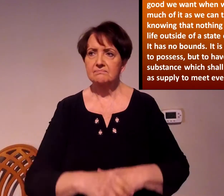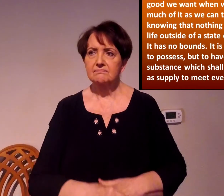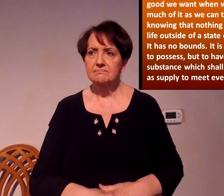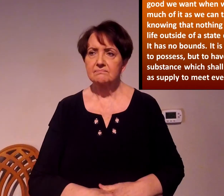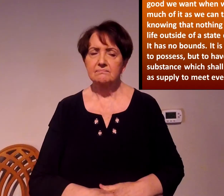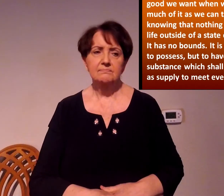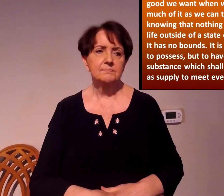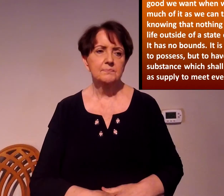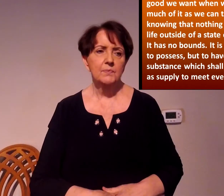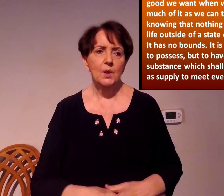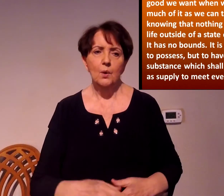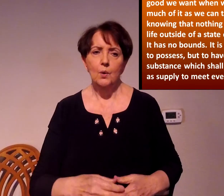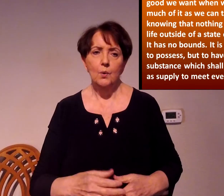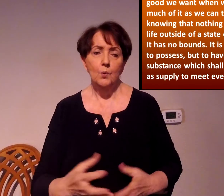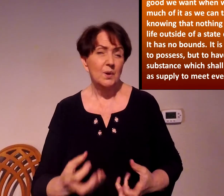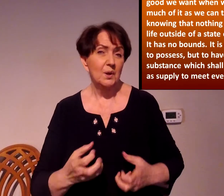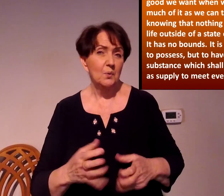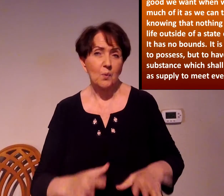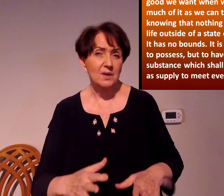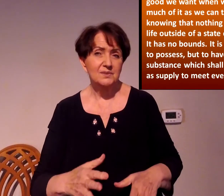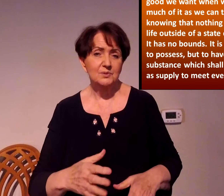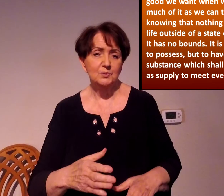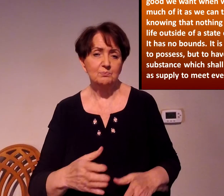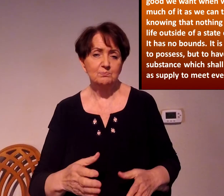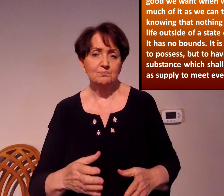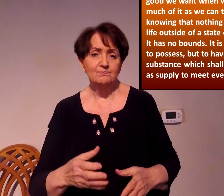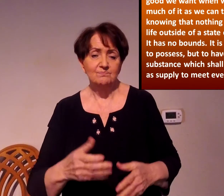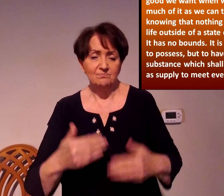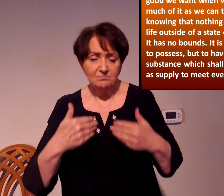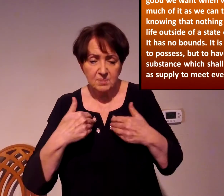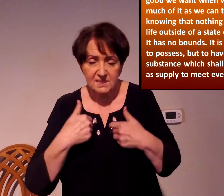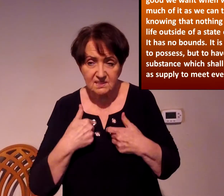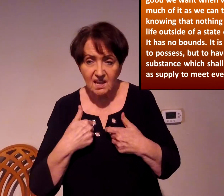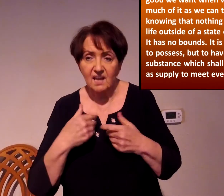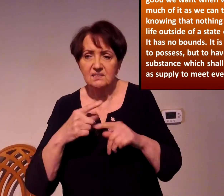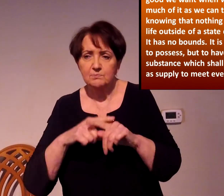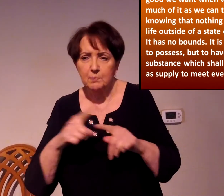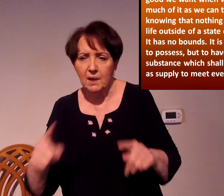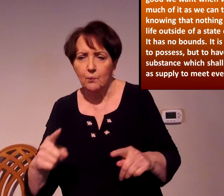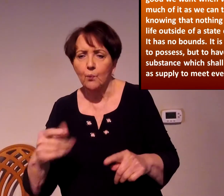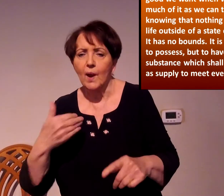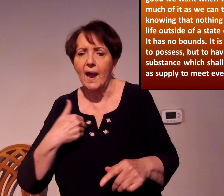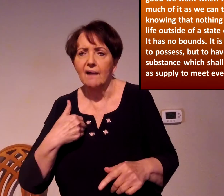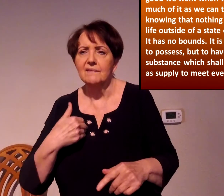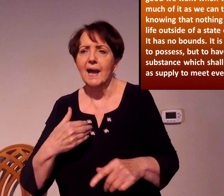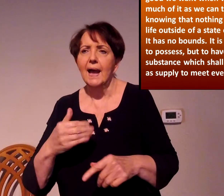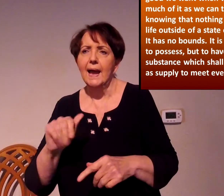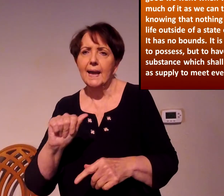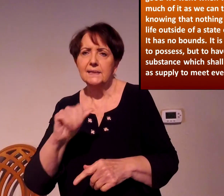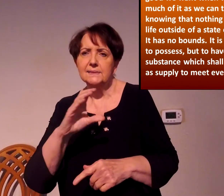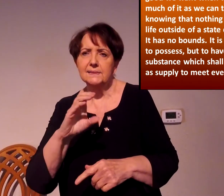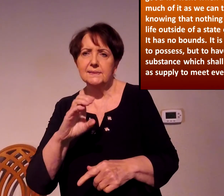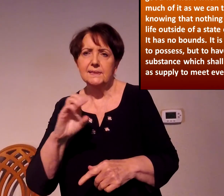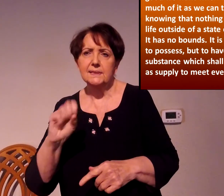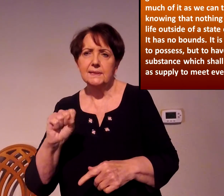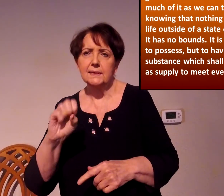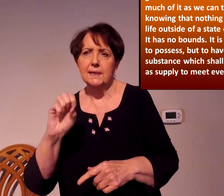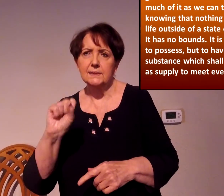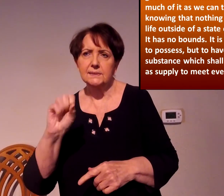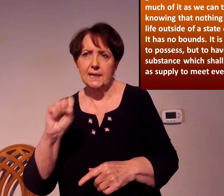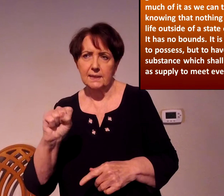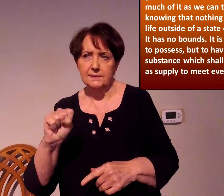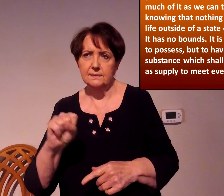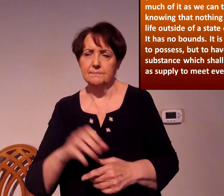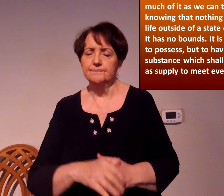desire to possess, but that we have the access to the substance, this divine oceanic substance.